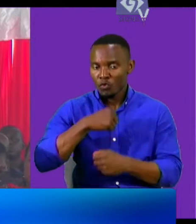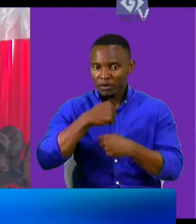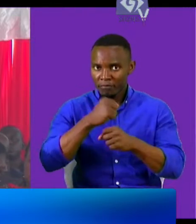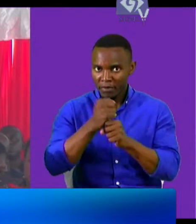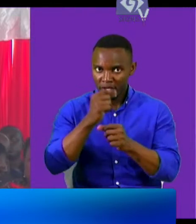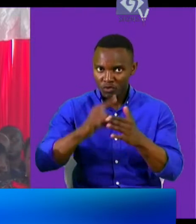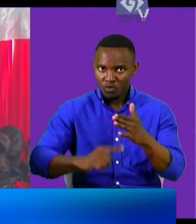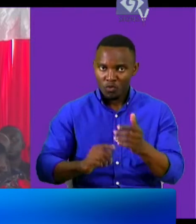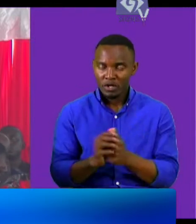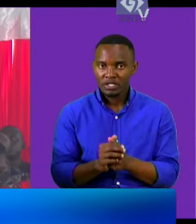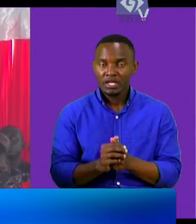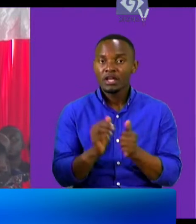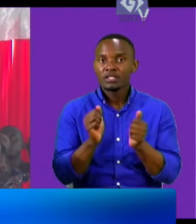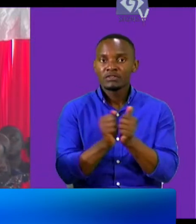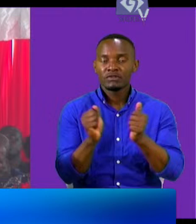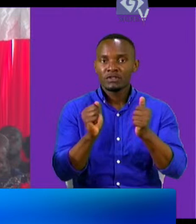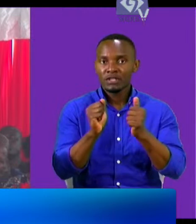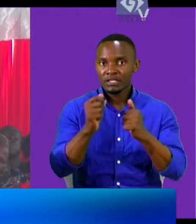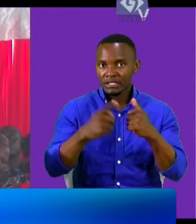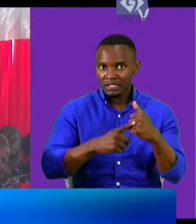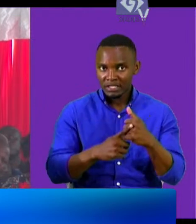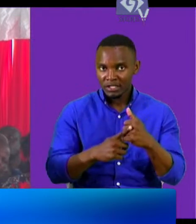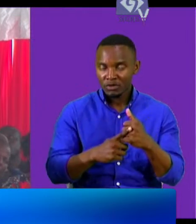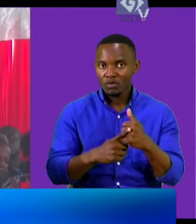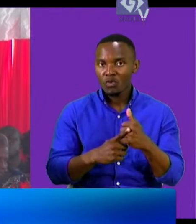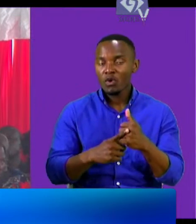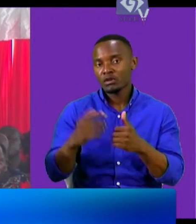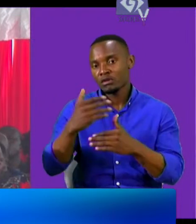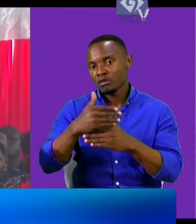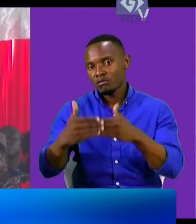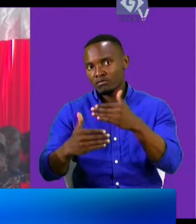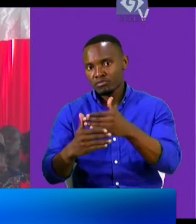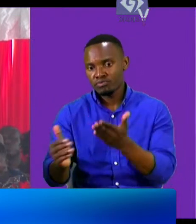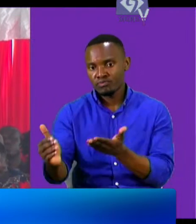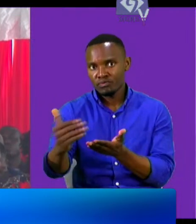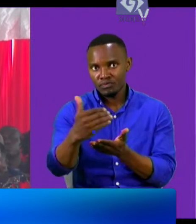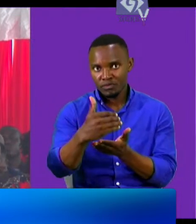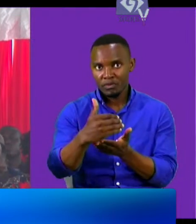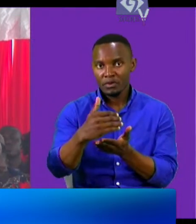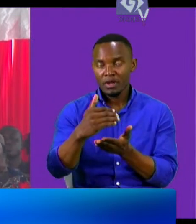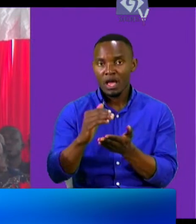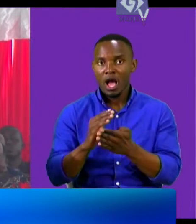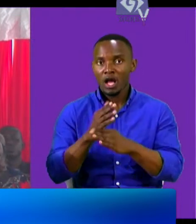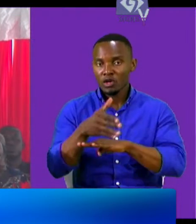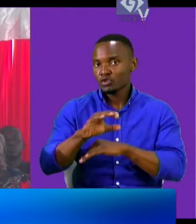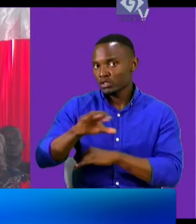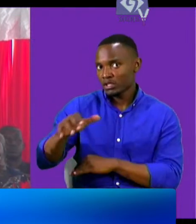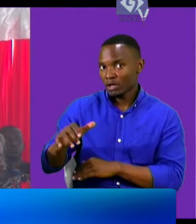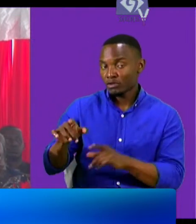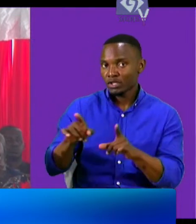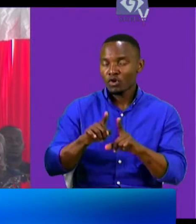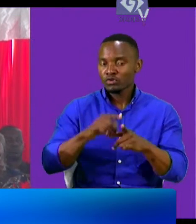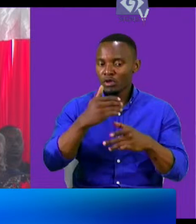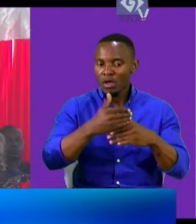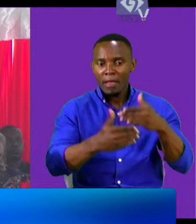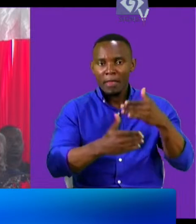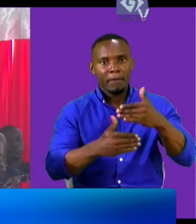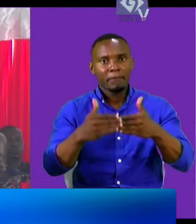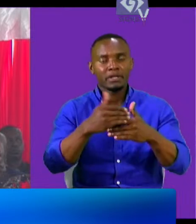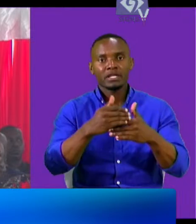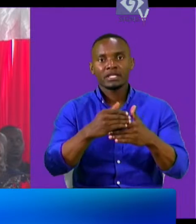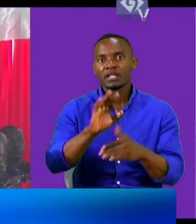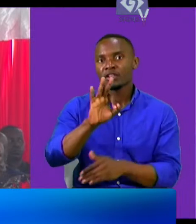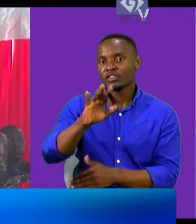produce aggregation centers across the county. Additionally, this year, the construction of the additional